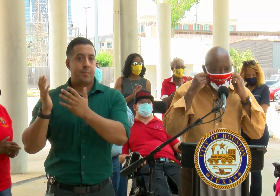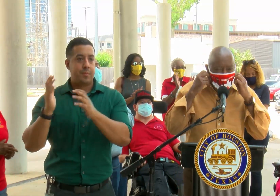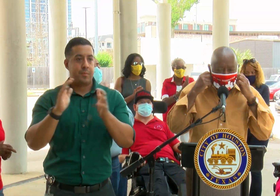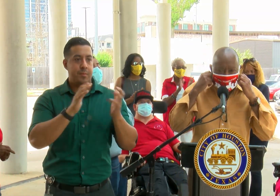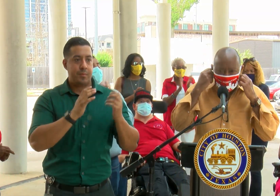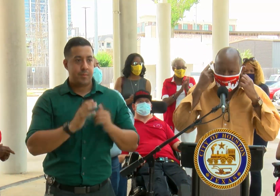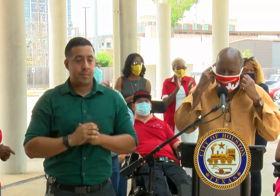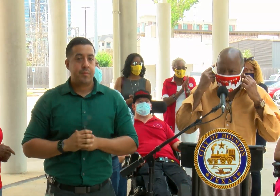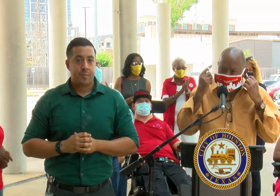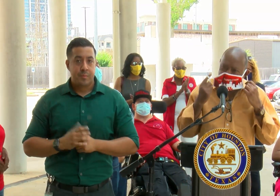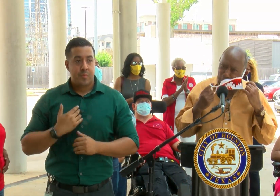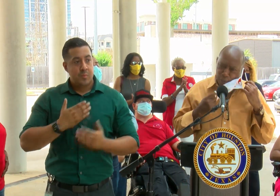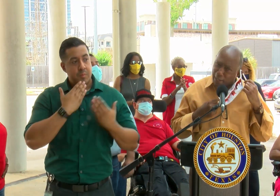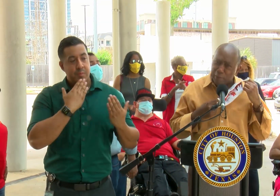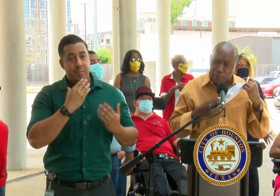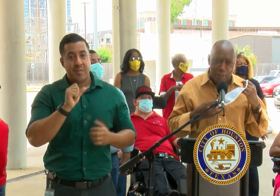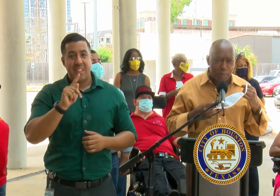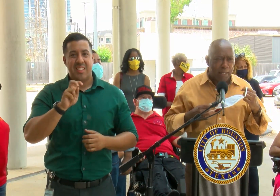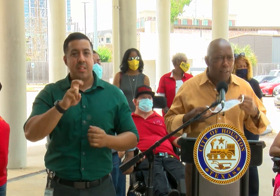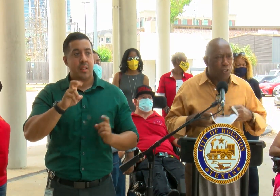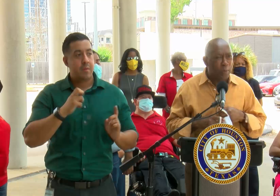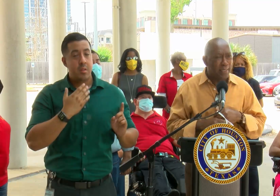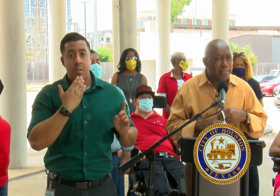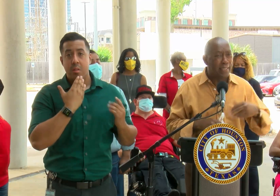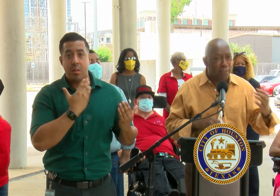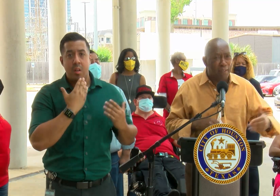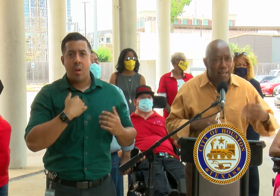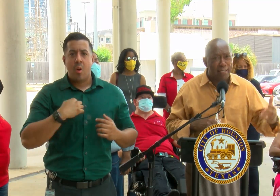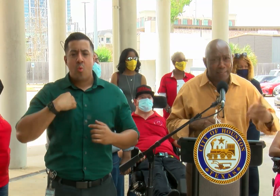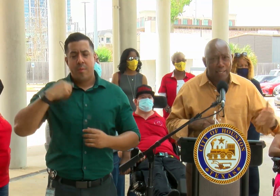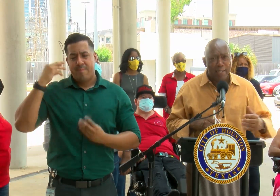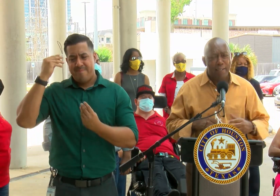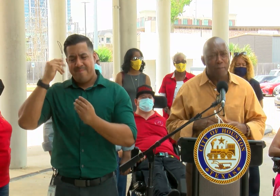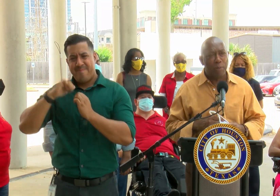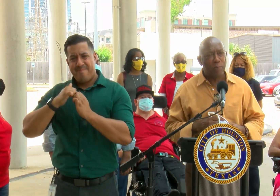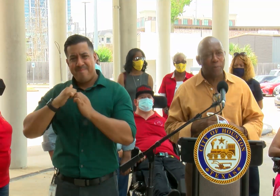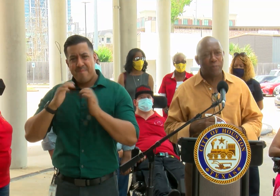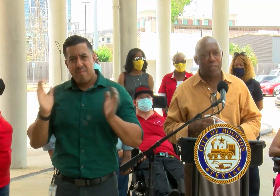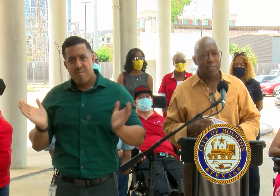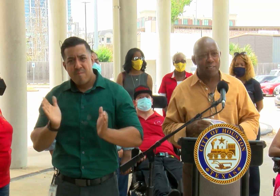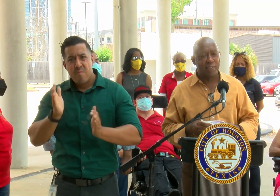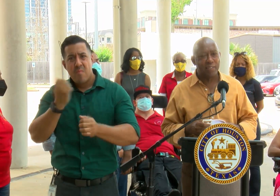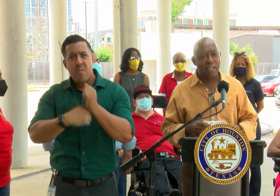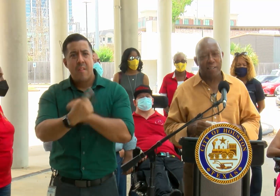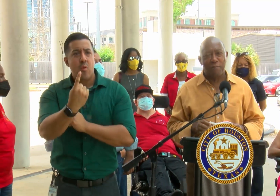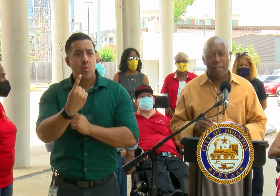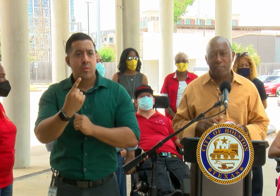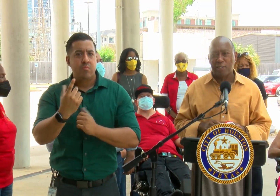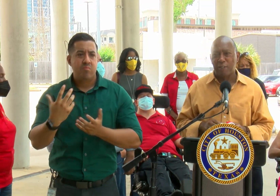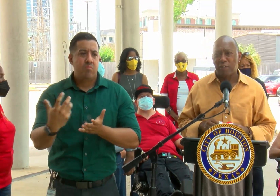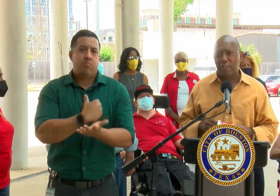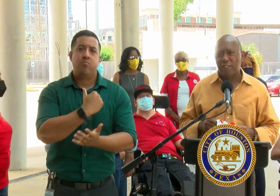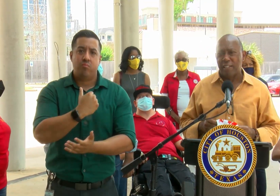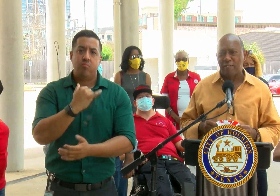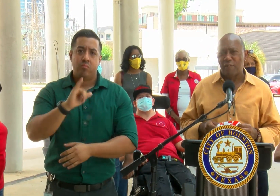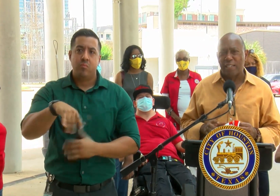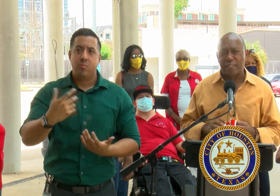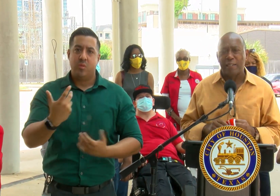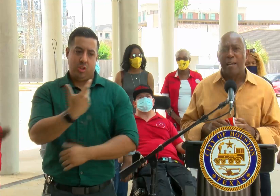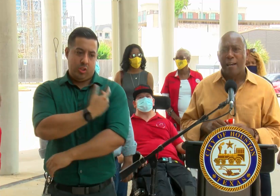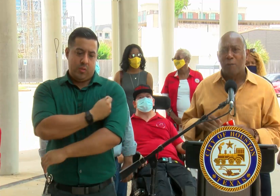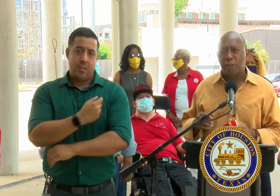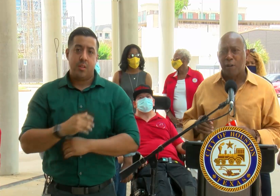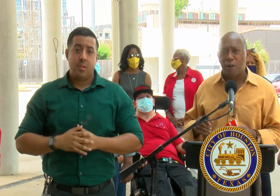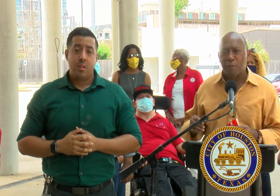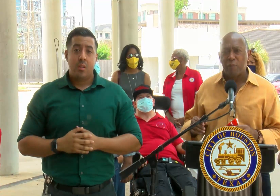Let me thank Steve. And we have been talking about how to incentivize people to really to take advantage of the